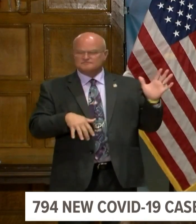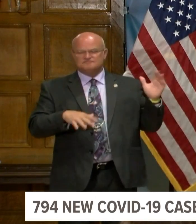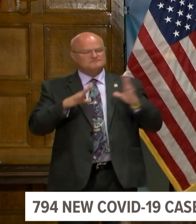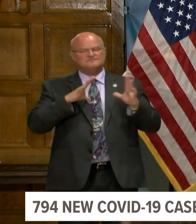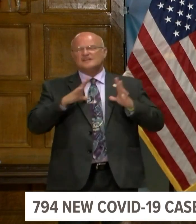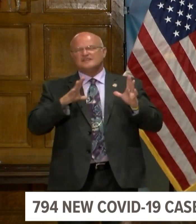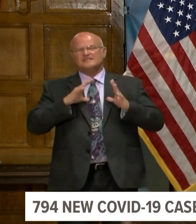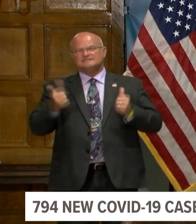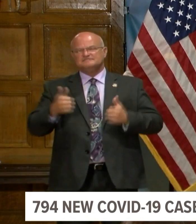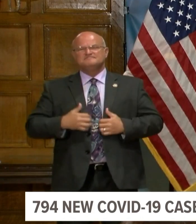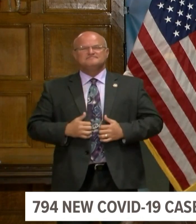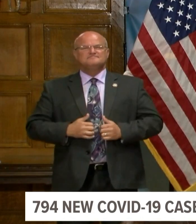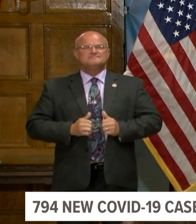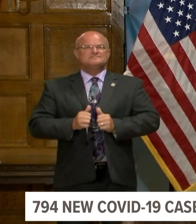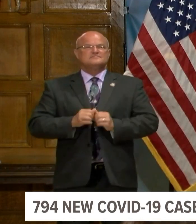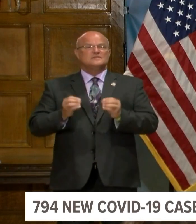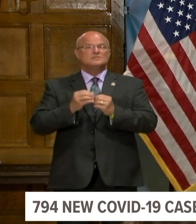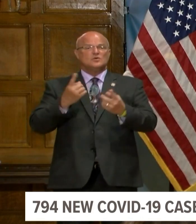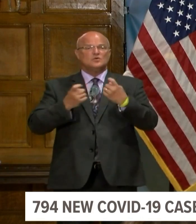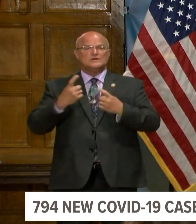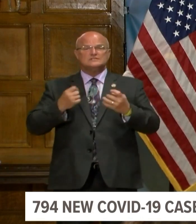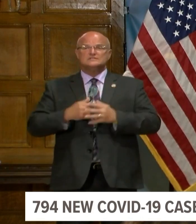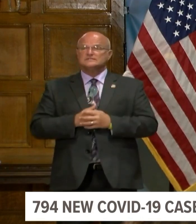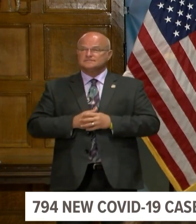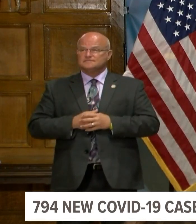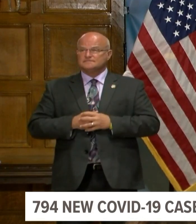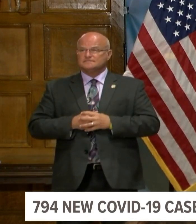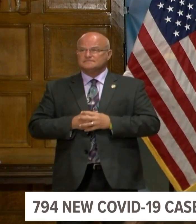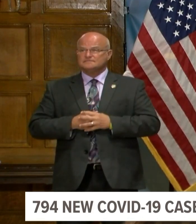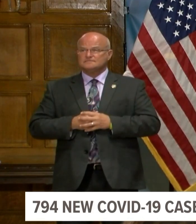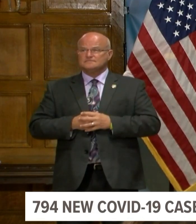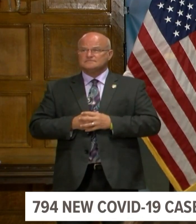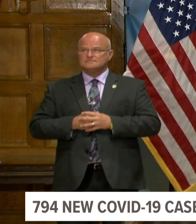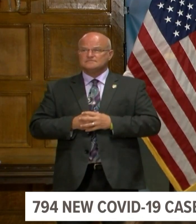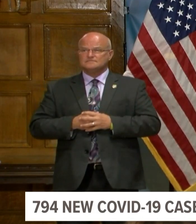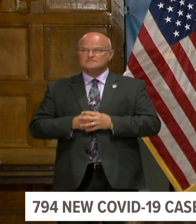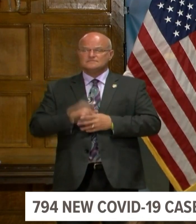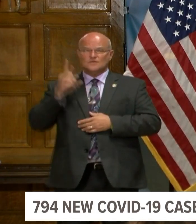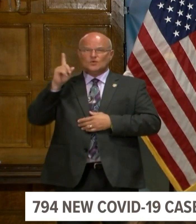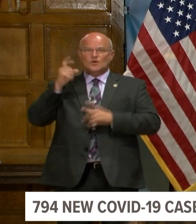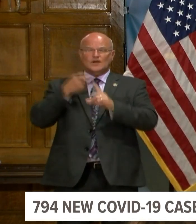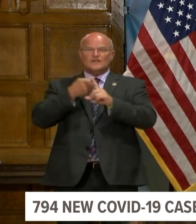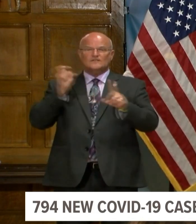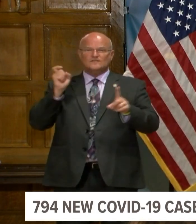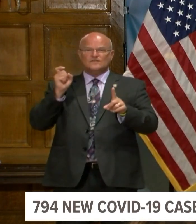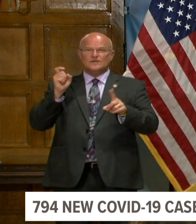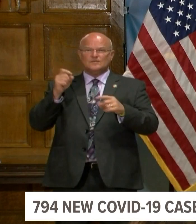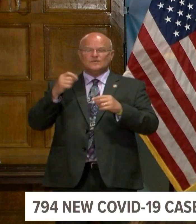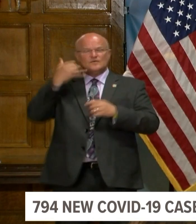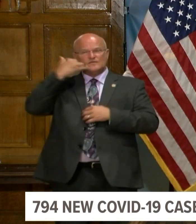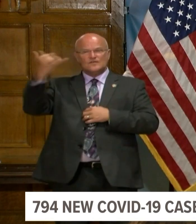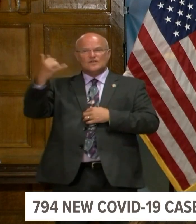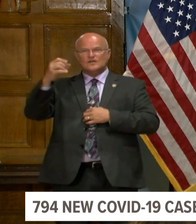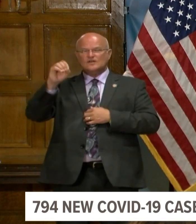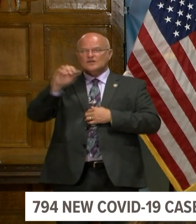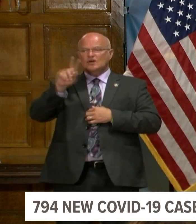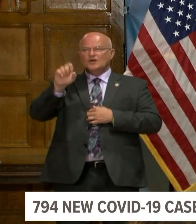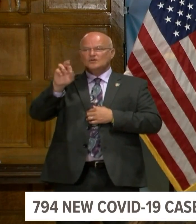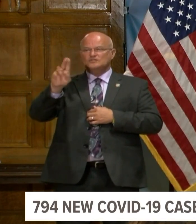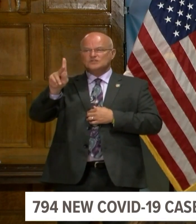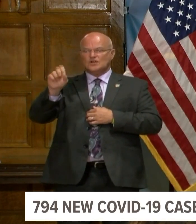sir. Okay. Any other questions? Yes, one from remotely from Ozarks at